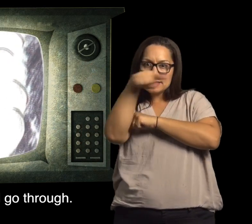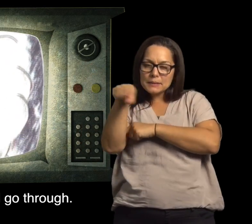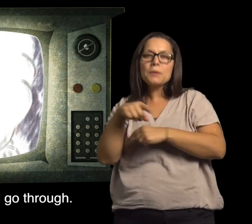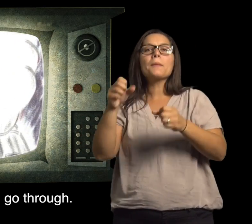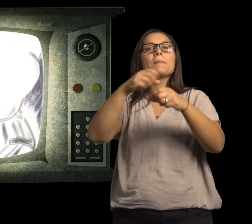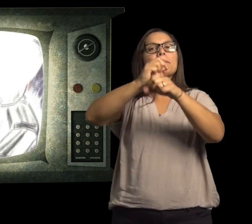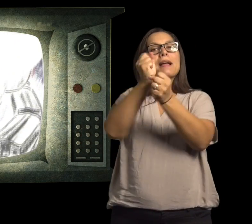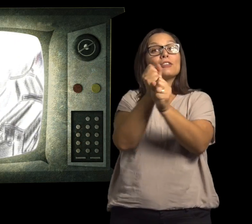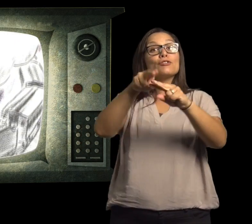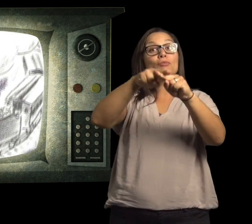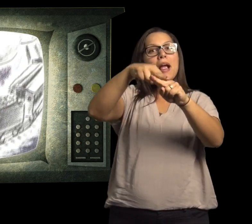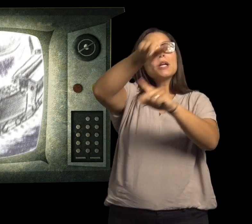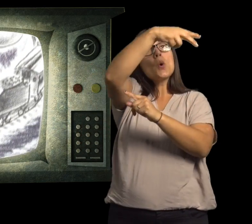through.